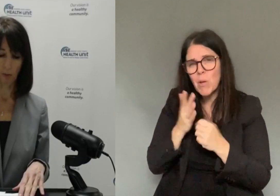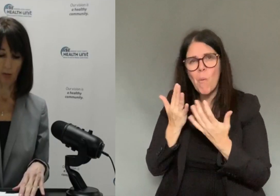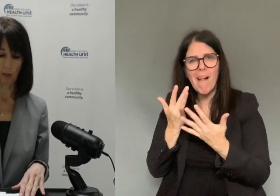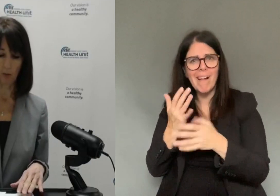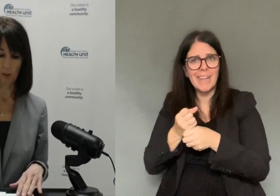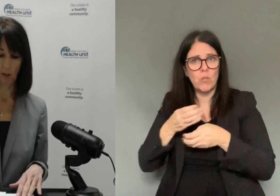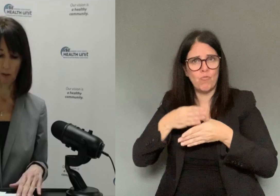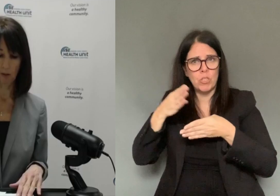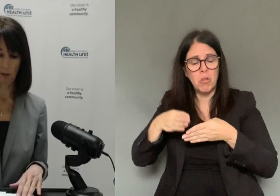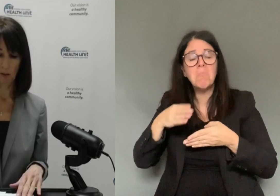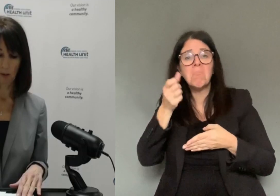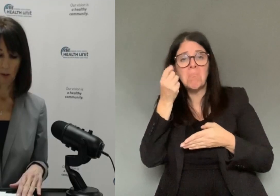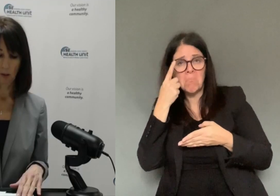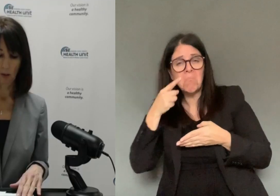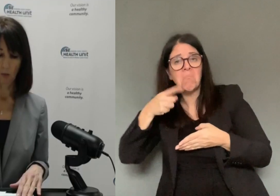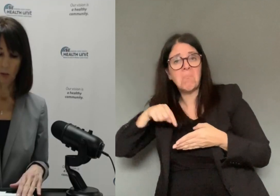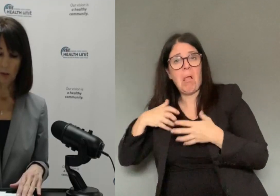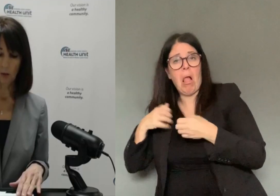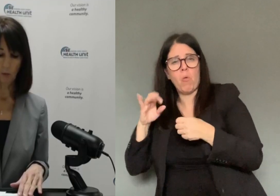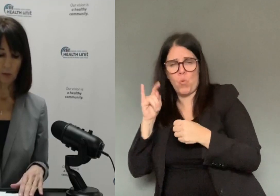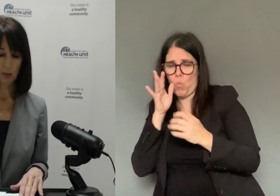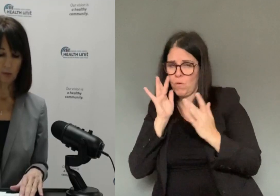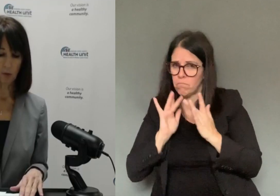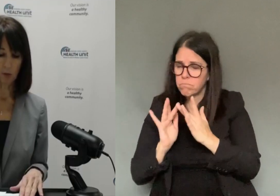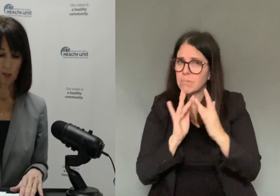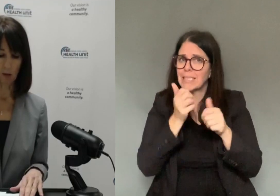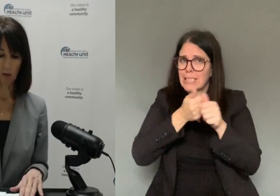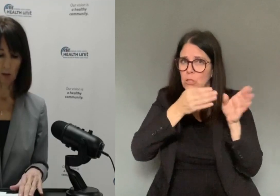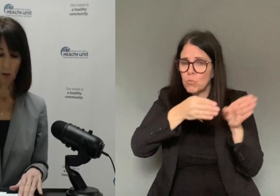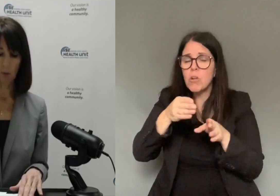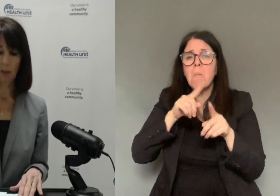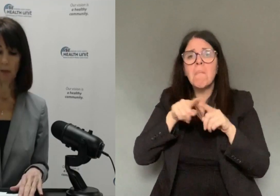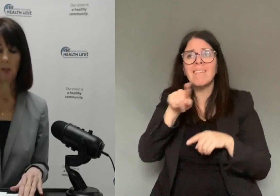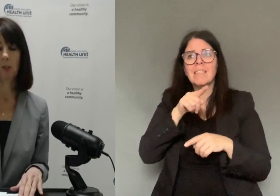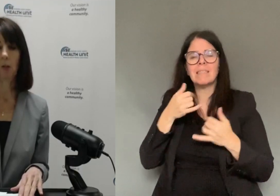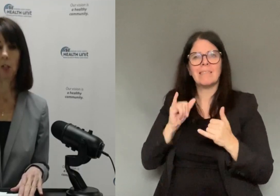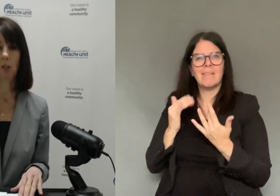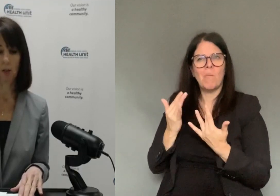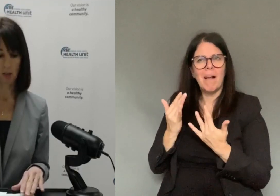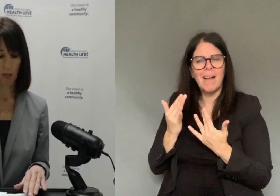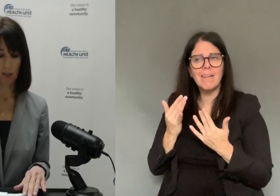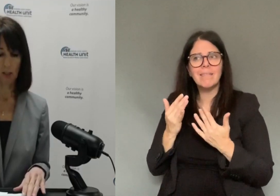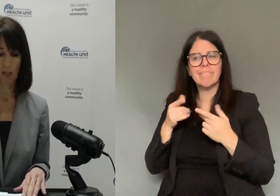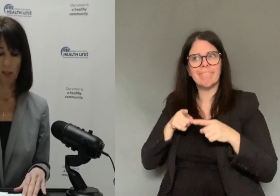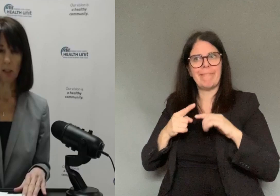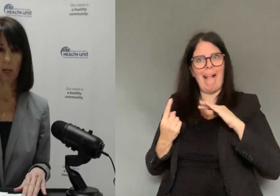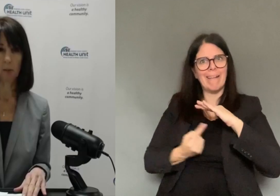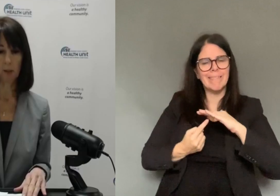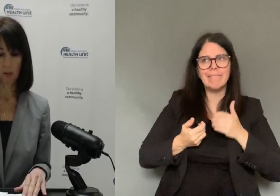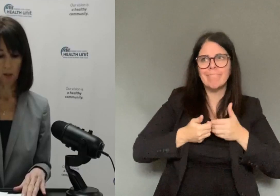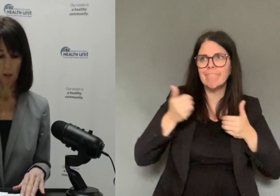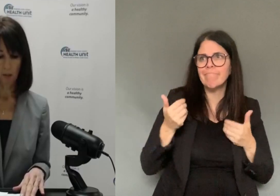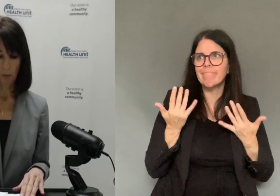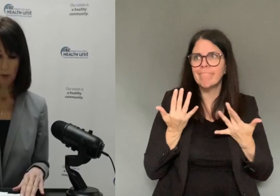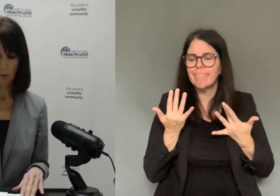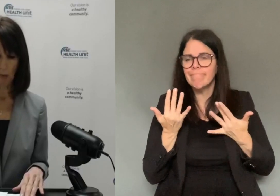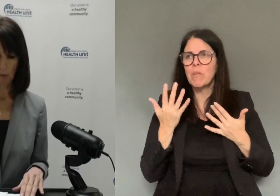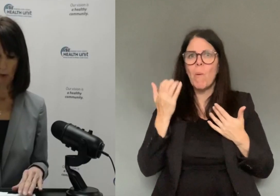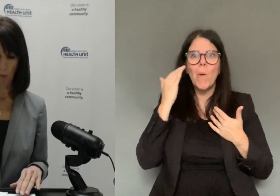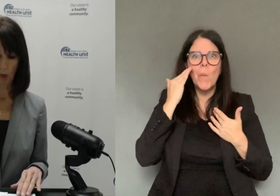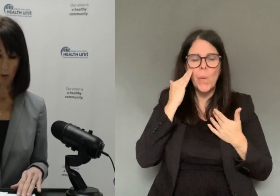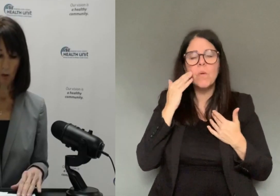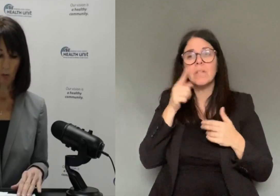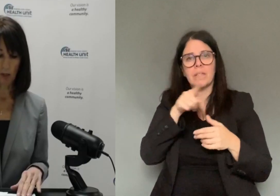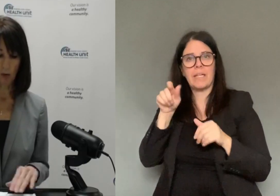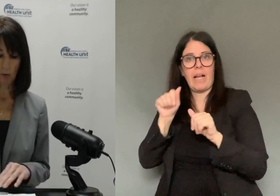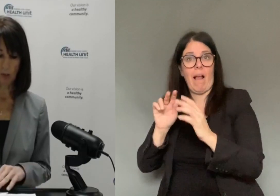to provide your results. Once you have received your result, you will be given instructions as to next steps. Please remember that